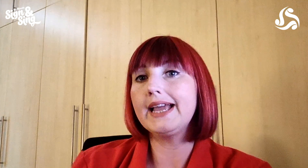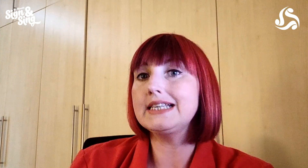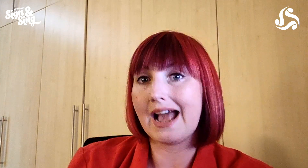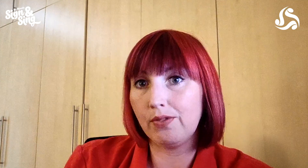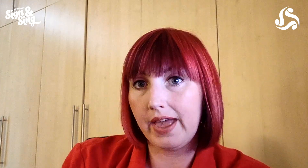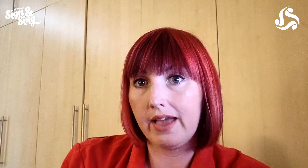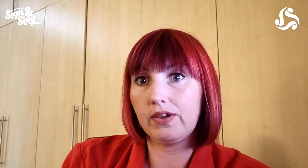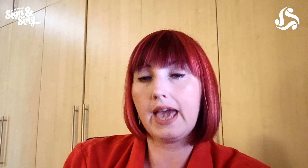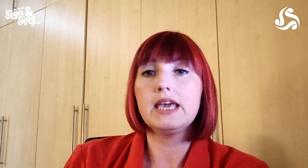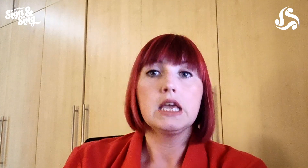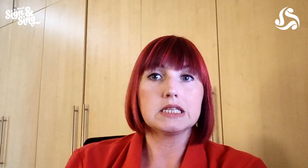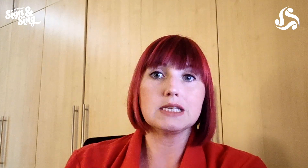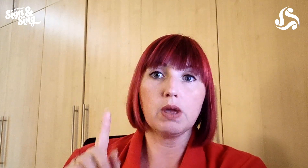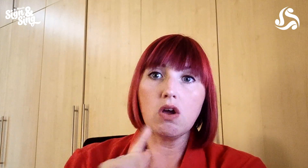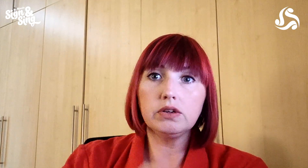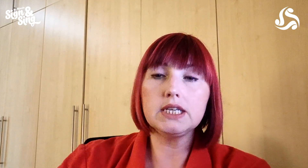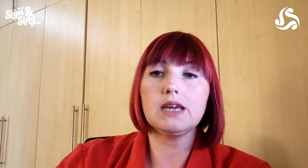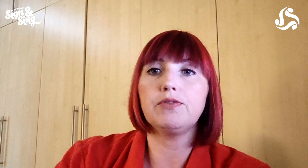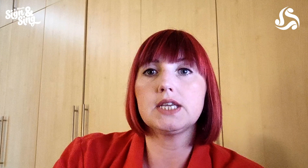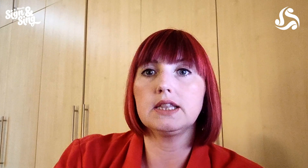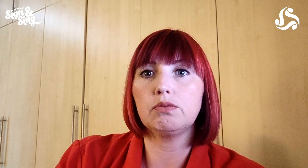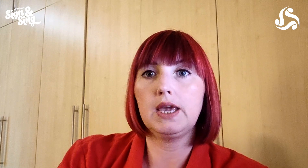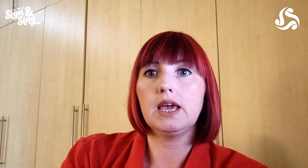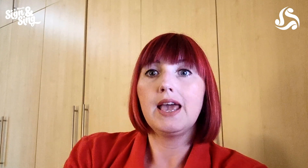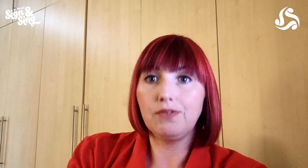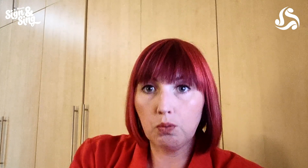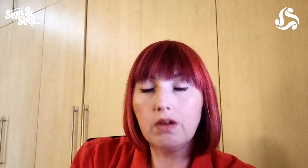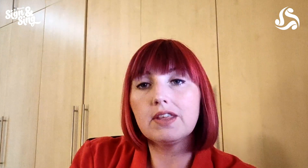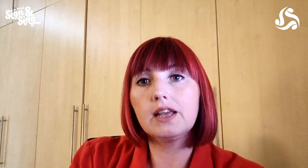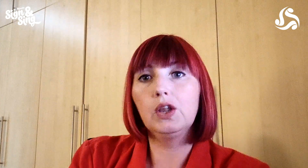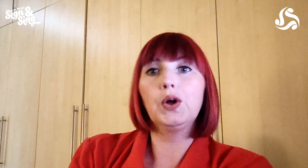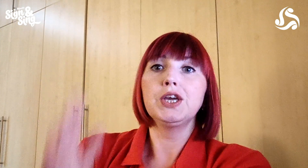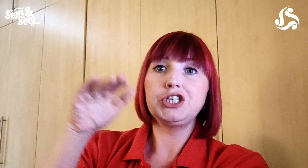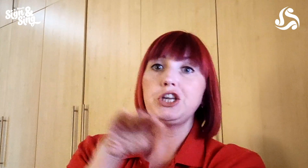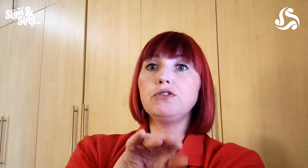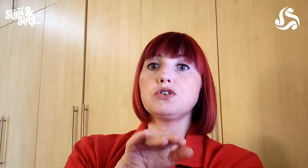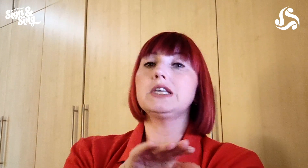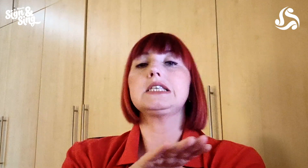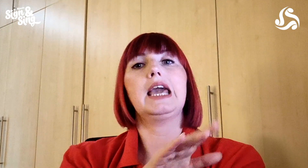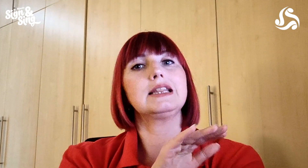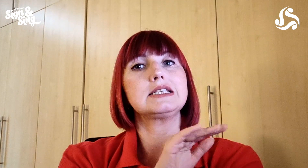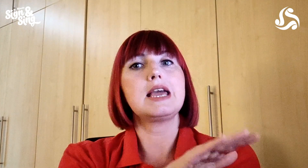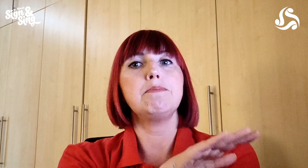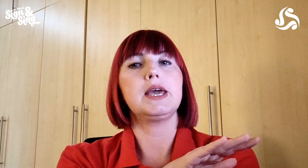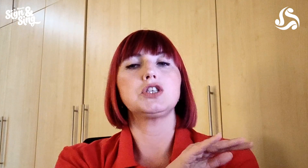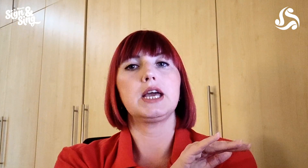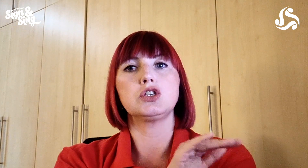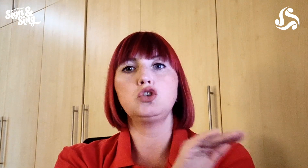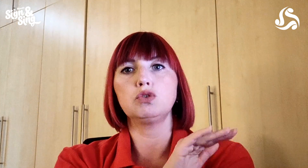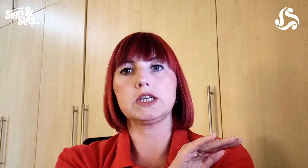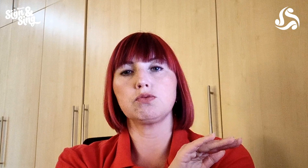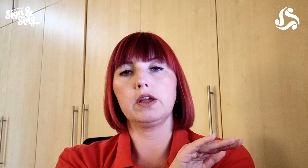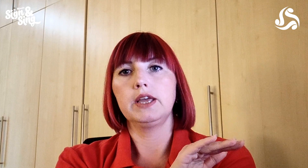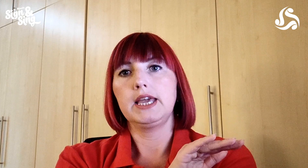the way down there, okay? So that's my only tip for singing this week. If you are singing along, don't try and sing it at the same pitch